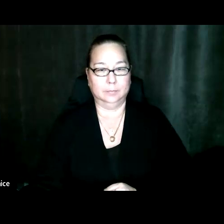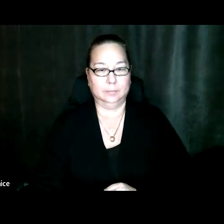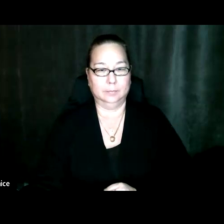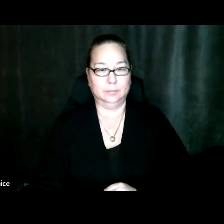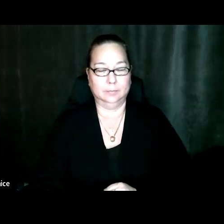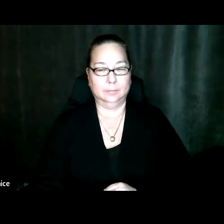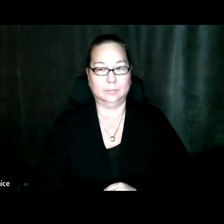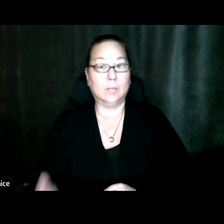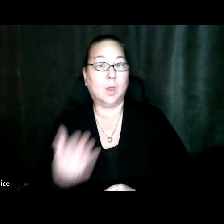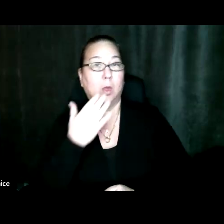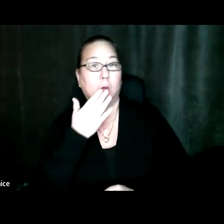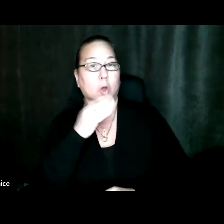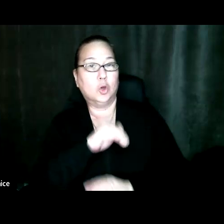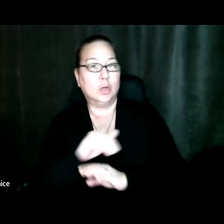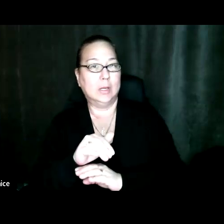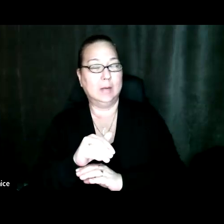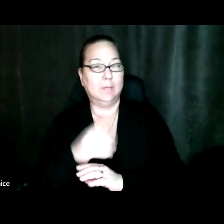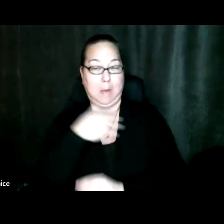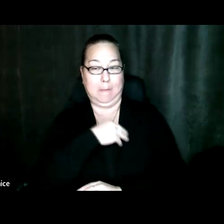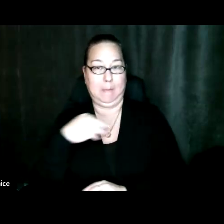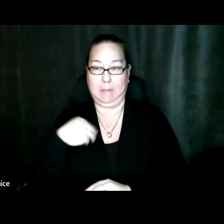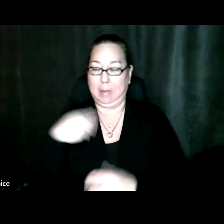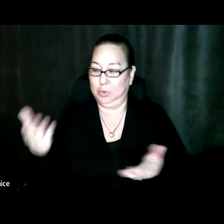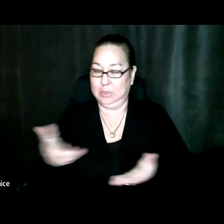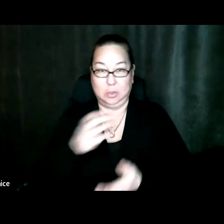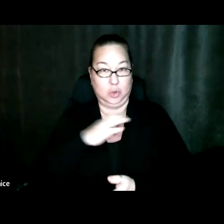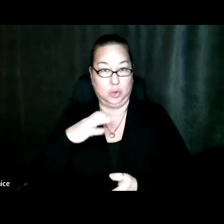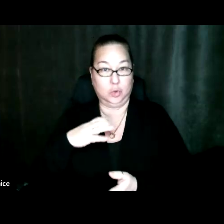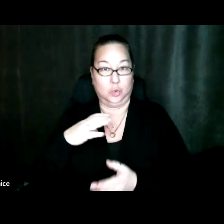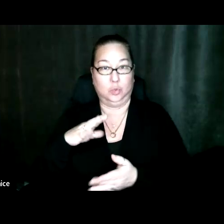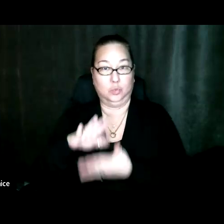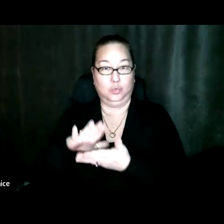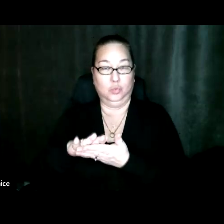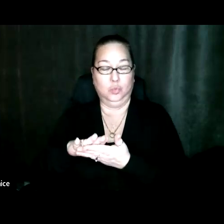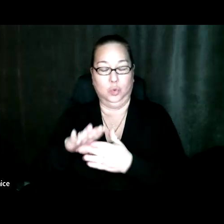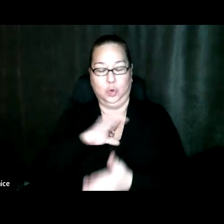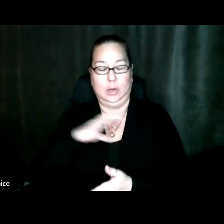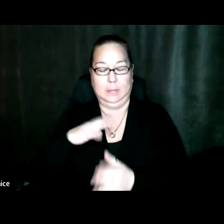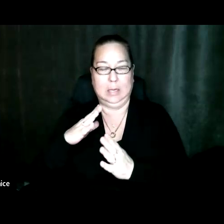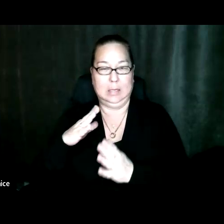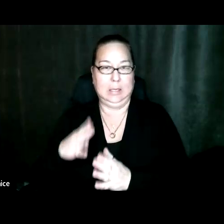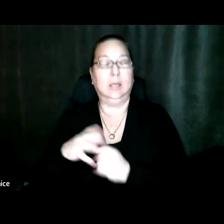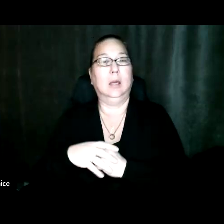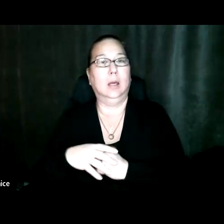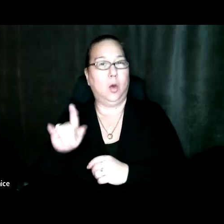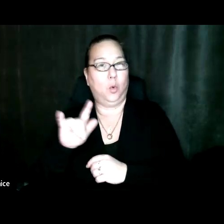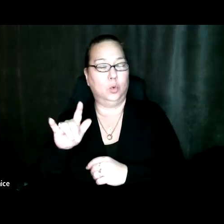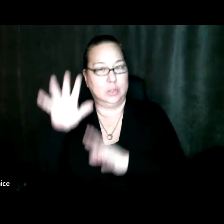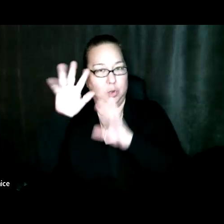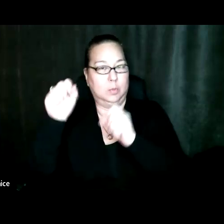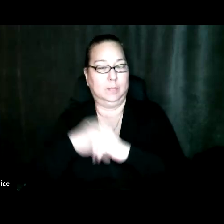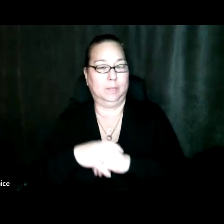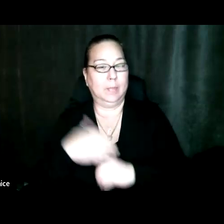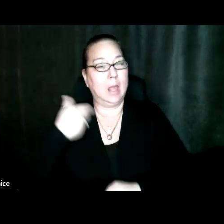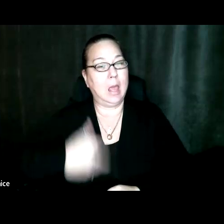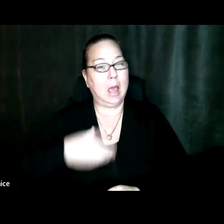Good evening, members of the school committee and superintendent. My name is Deirdre Manning. I am a resident of Dorchester, a